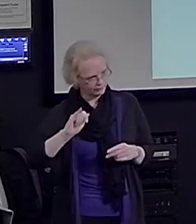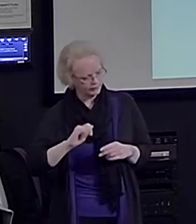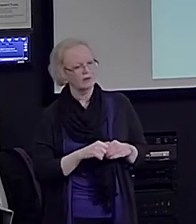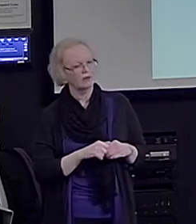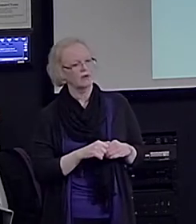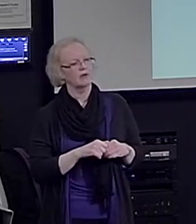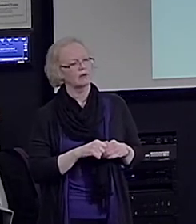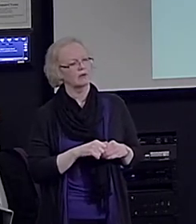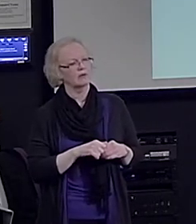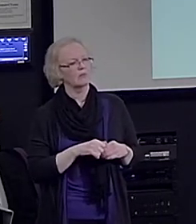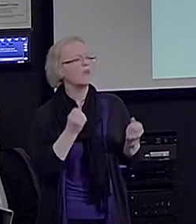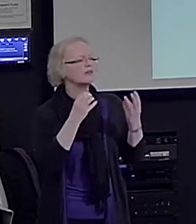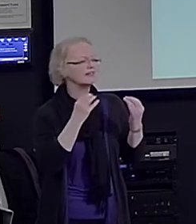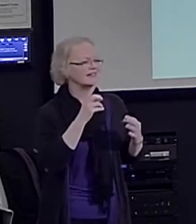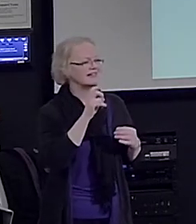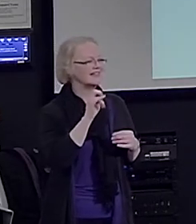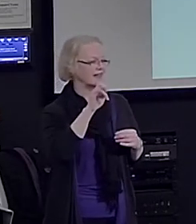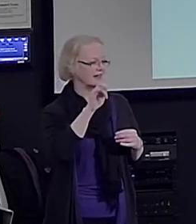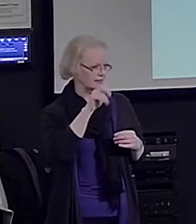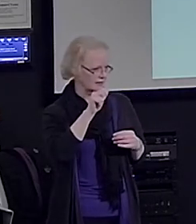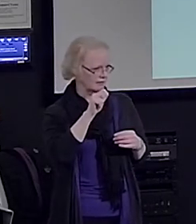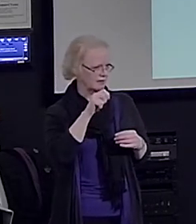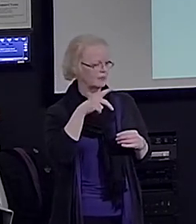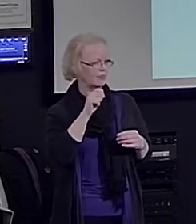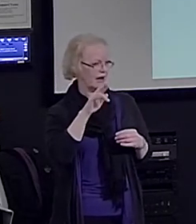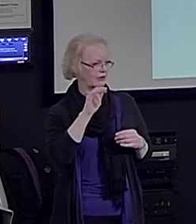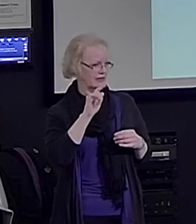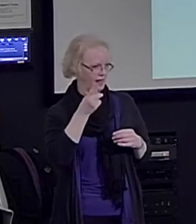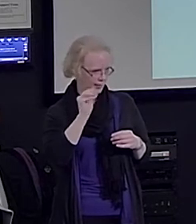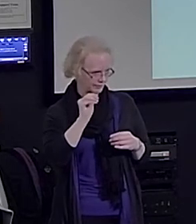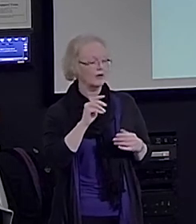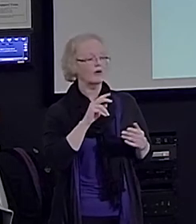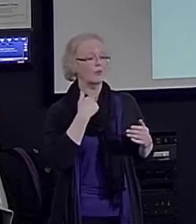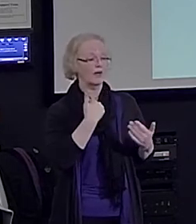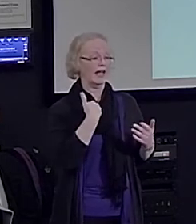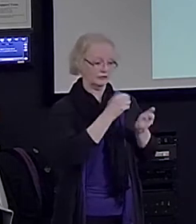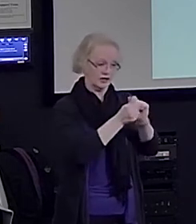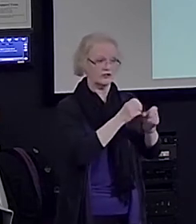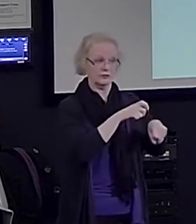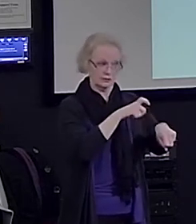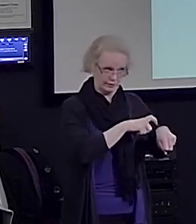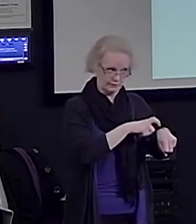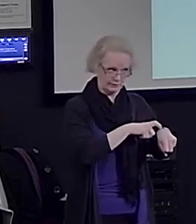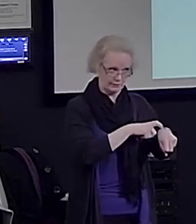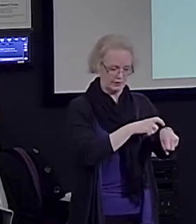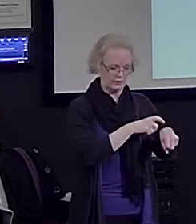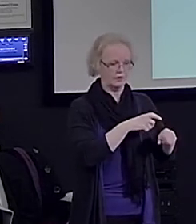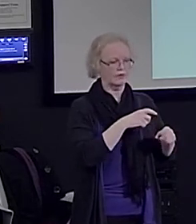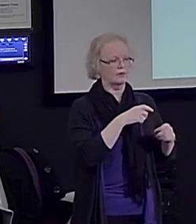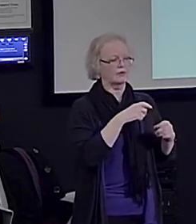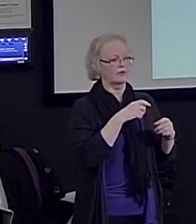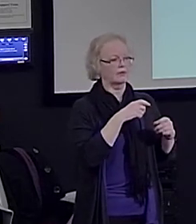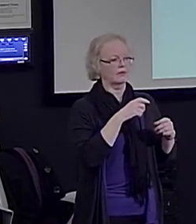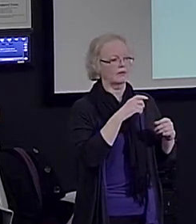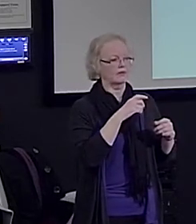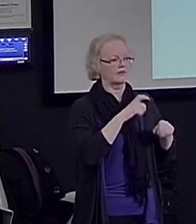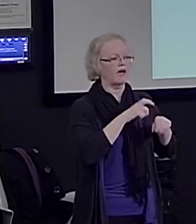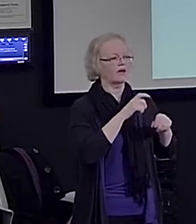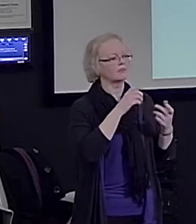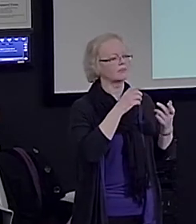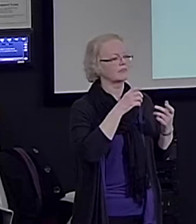so there's the deviants were designed with spectrotemporal parameters that significantly differed from the varying